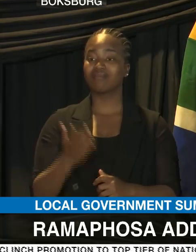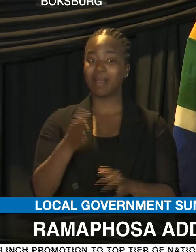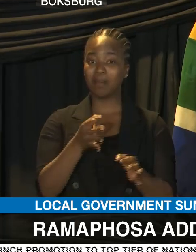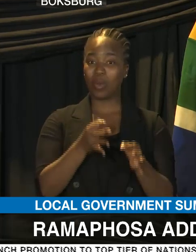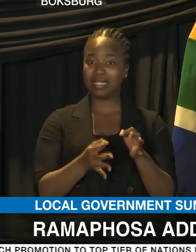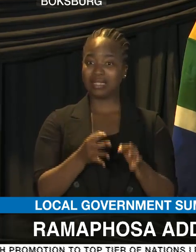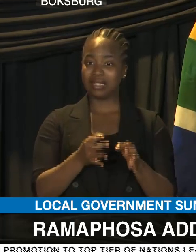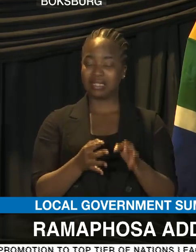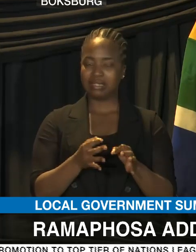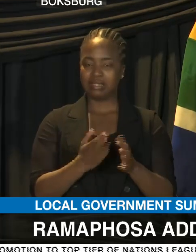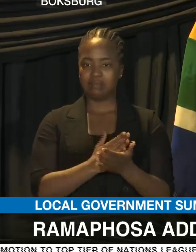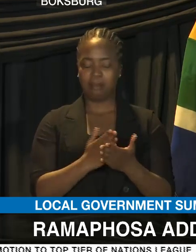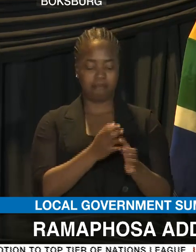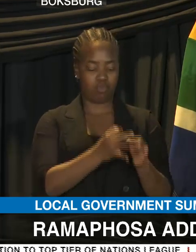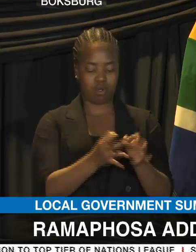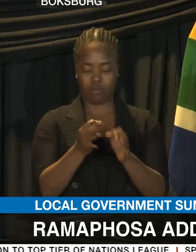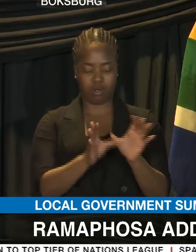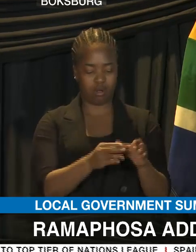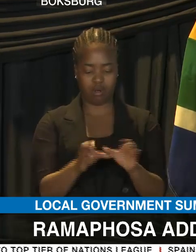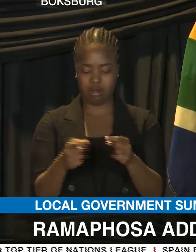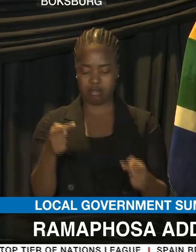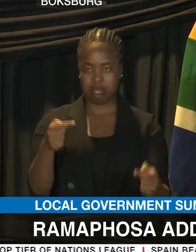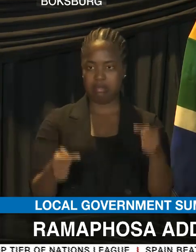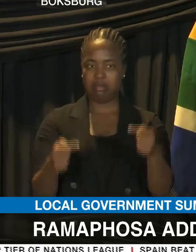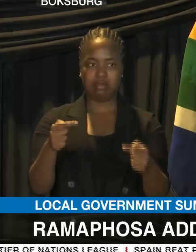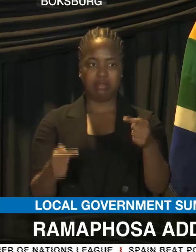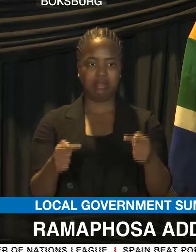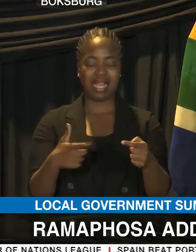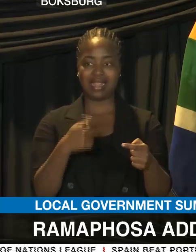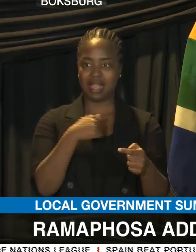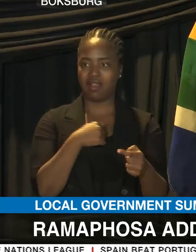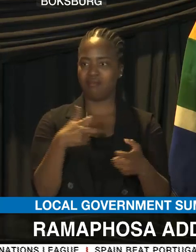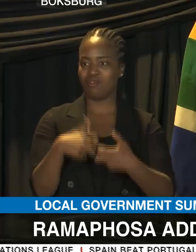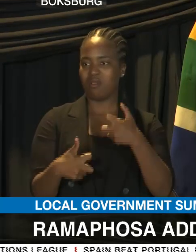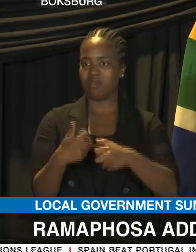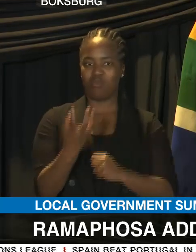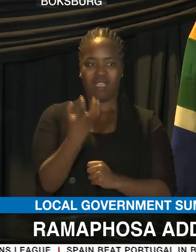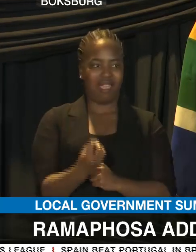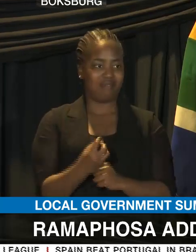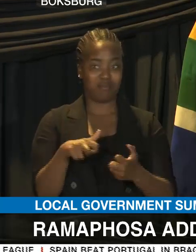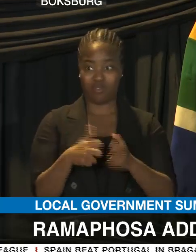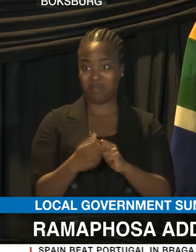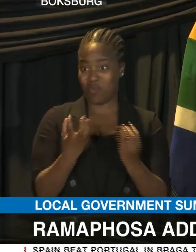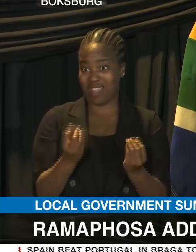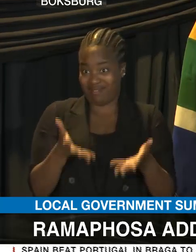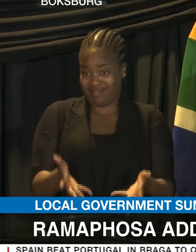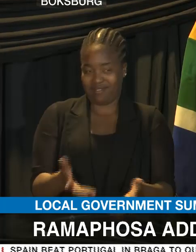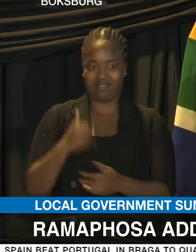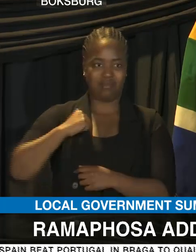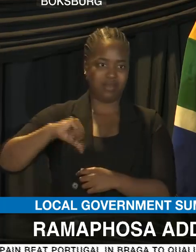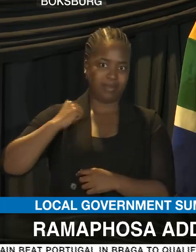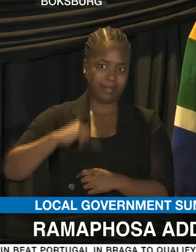political contestation that leads to the paralysis that we find in local